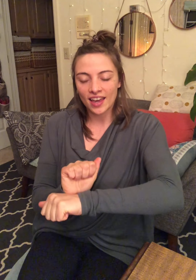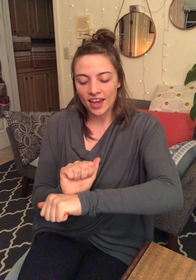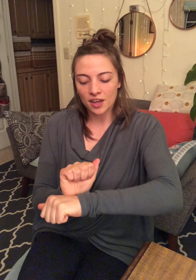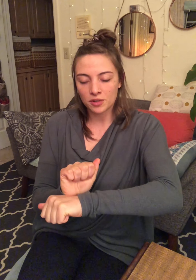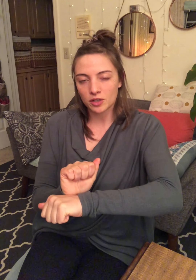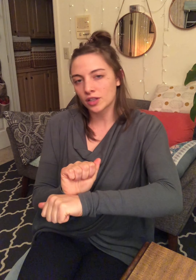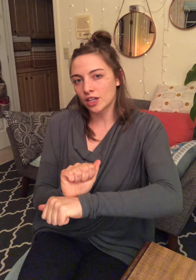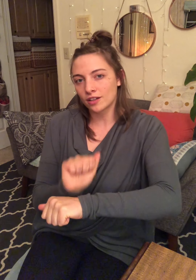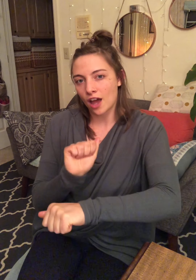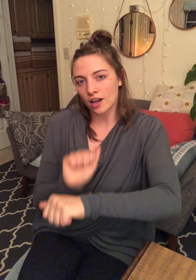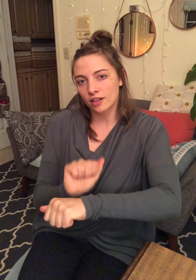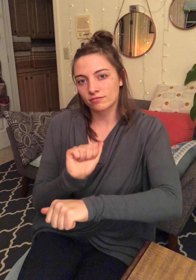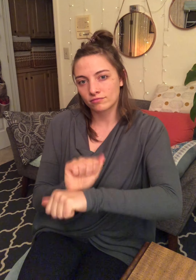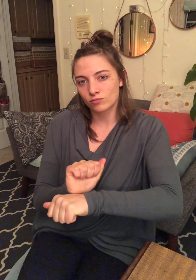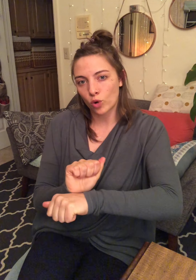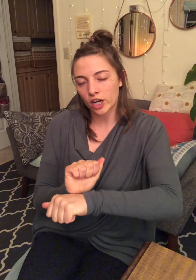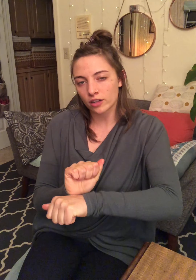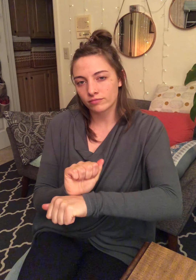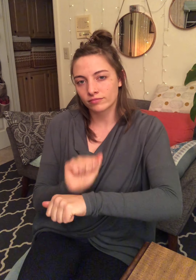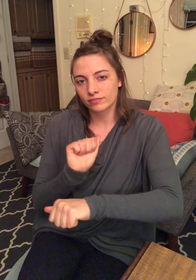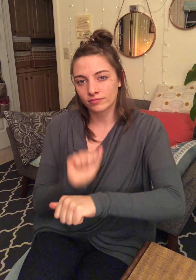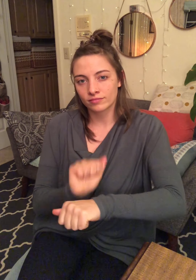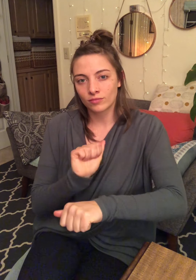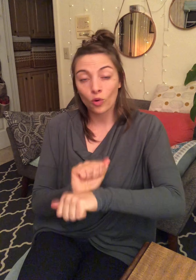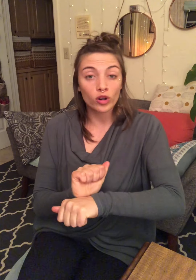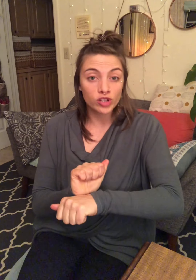and we do a little knock. Work or job.